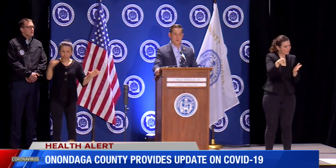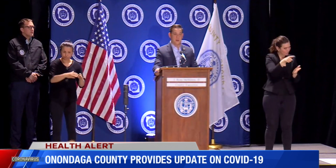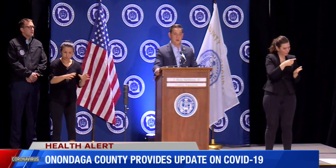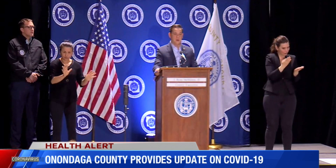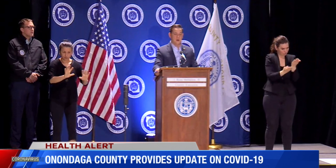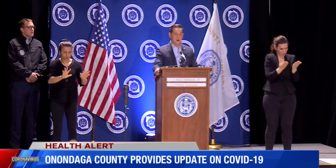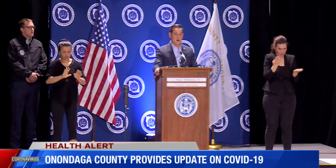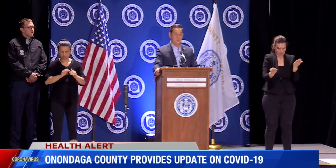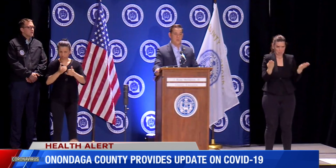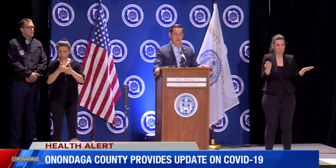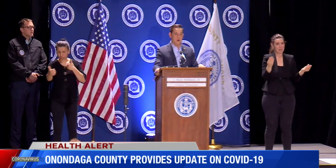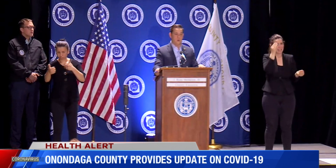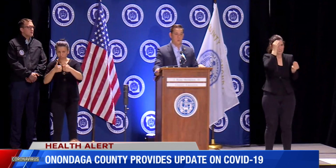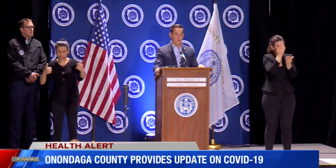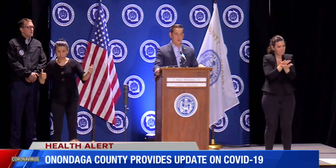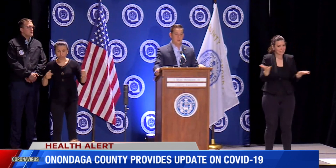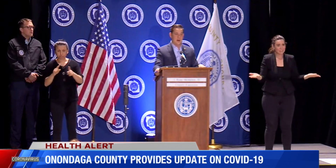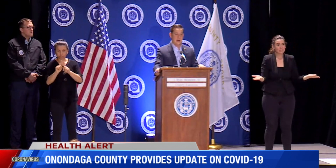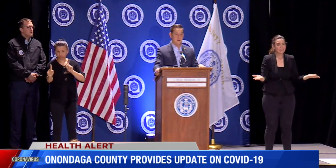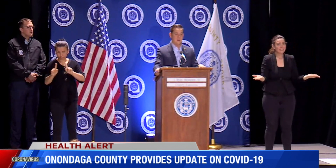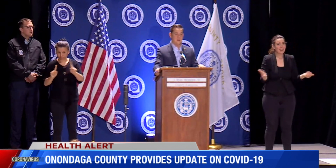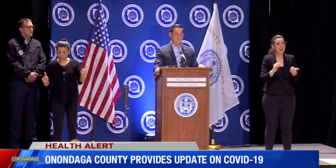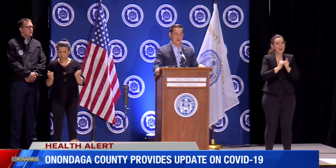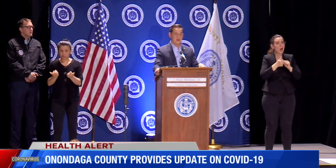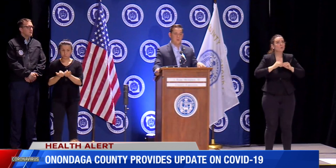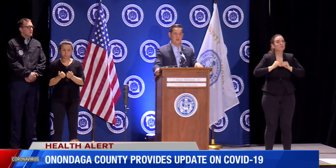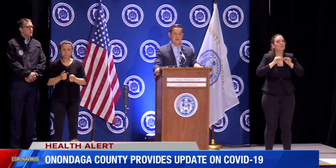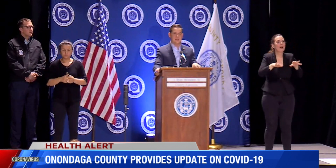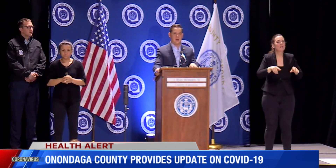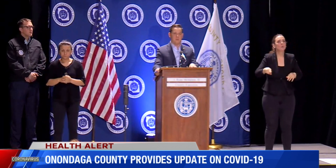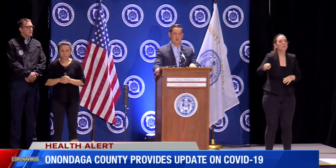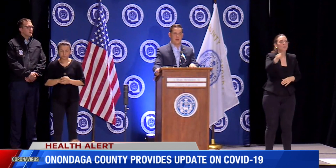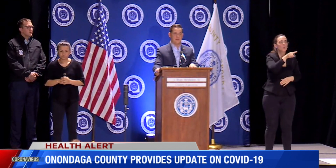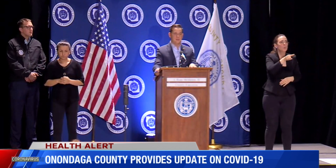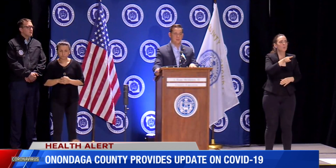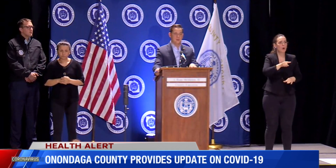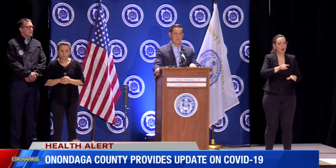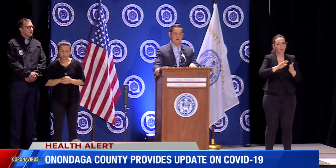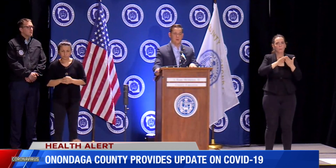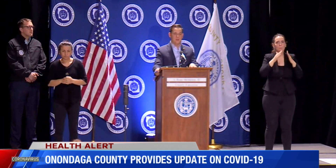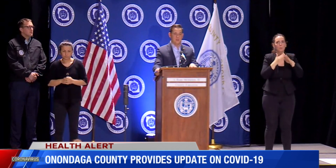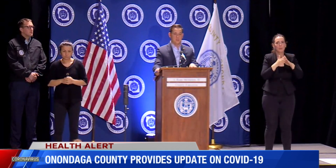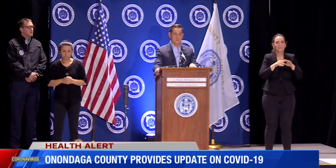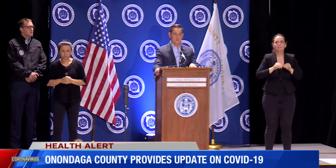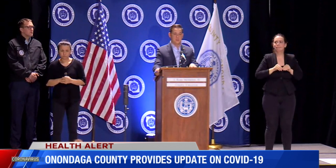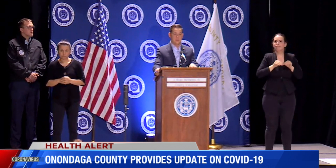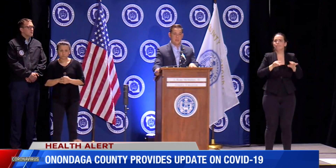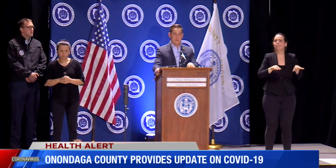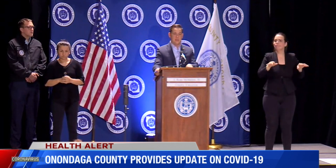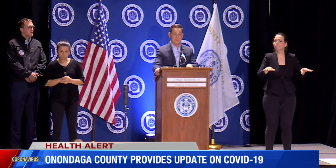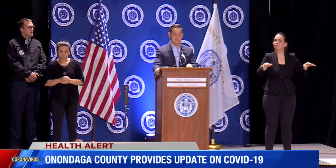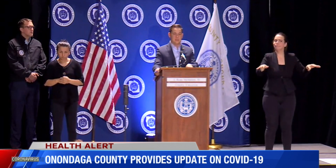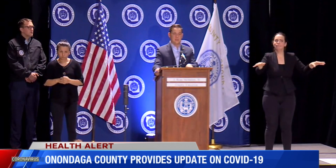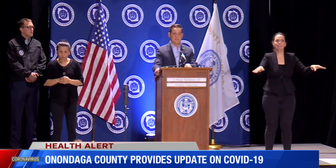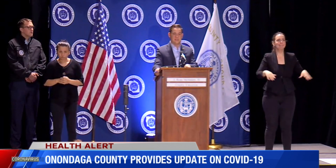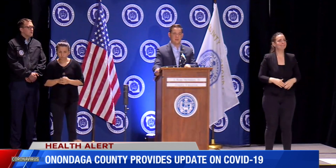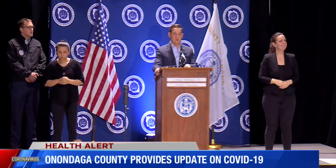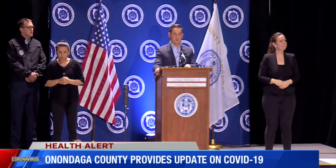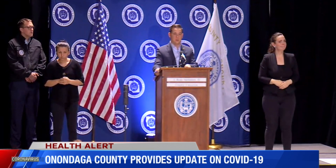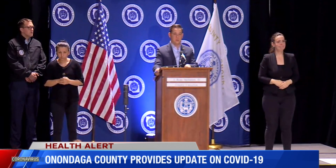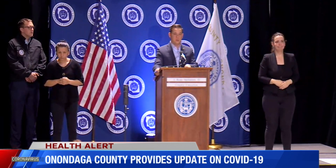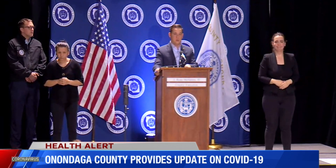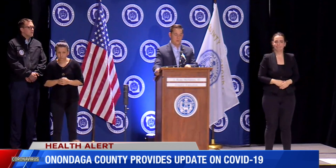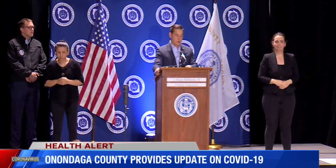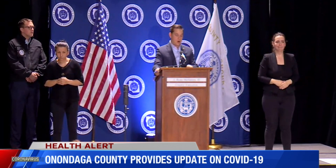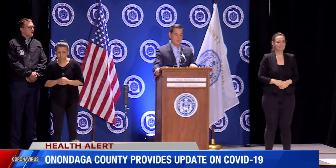are showing it. We know that if anybody has compromised medical conditions and they get this thing, it's a